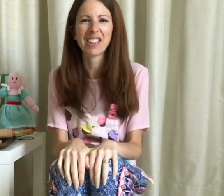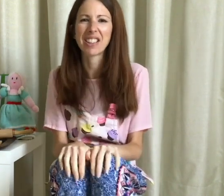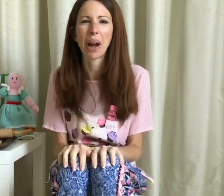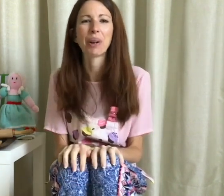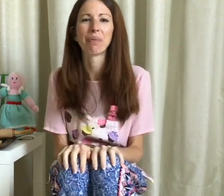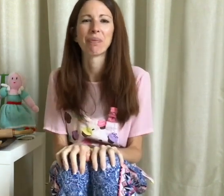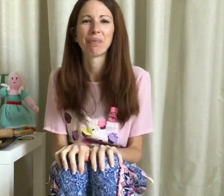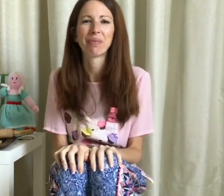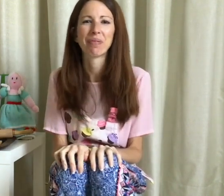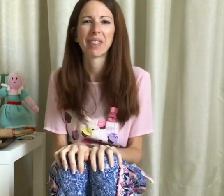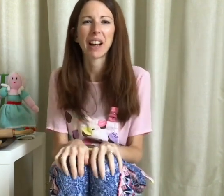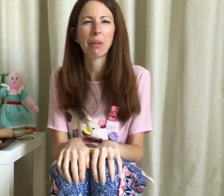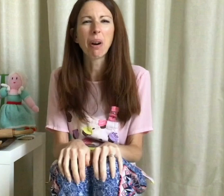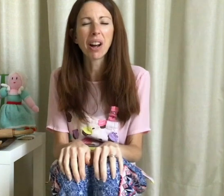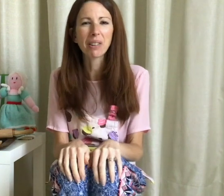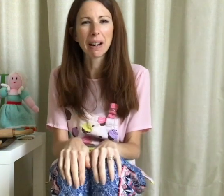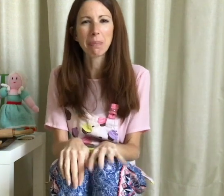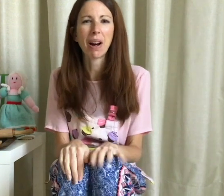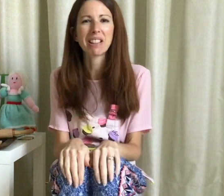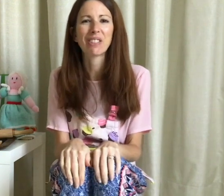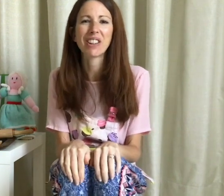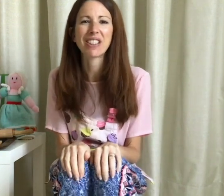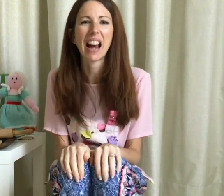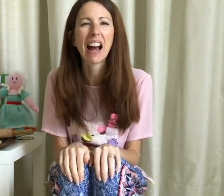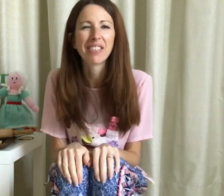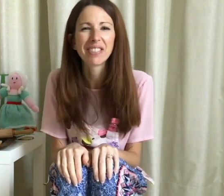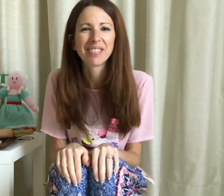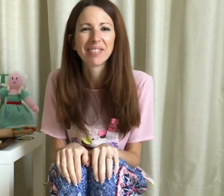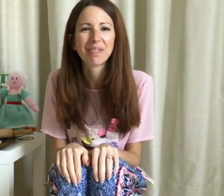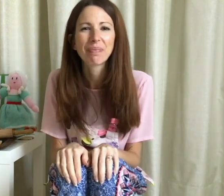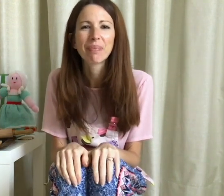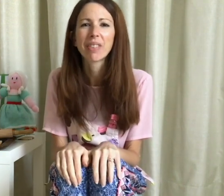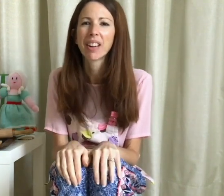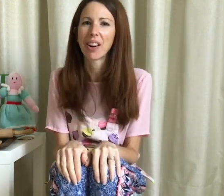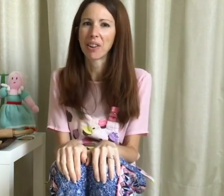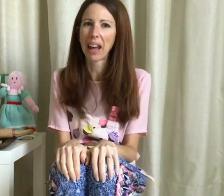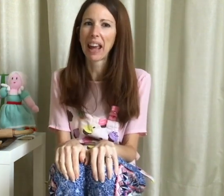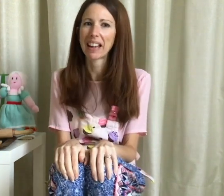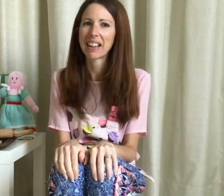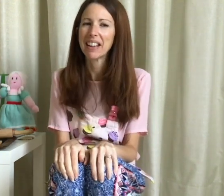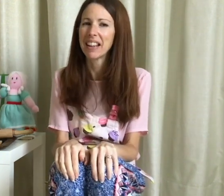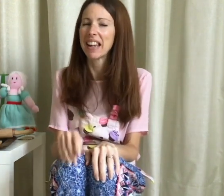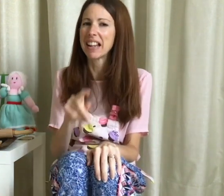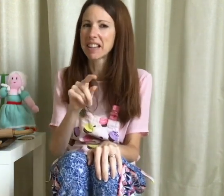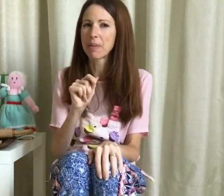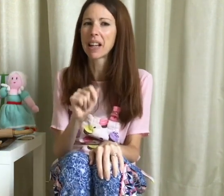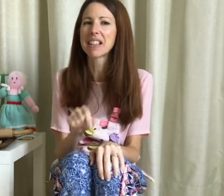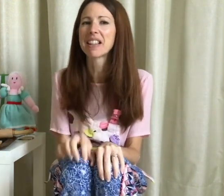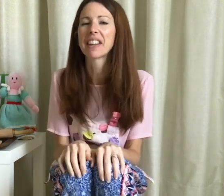know. And what a great party food to have. Okay, here's some things to think